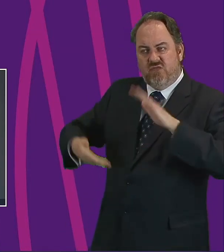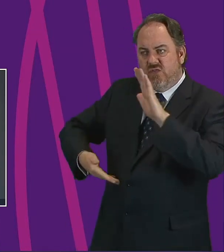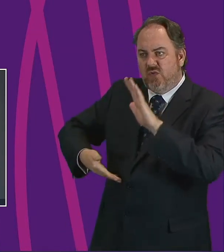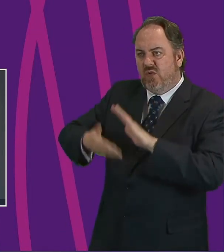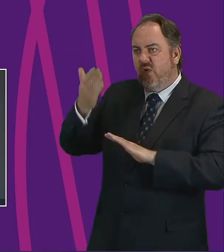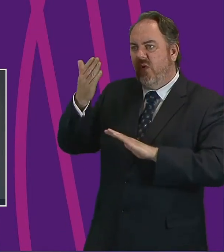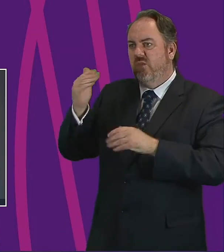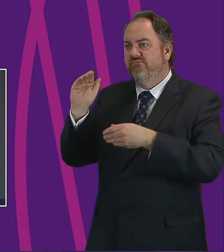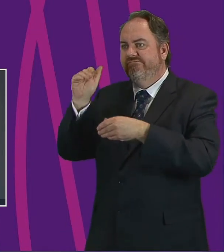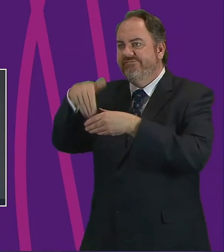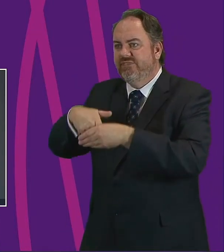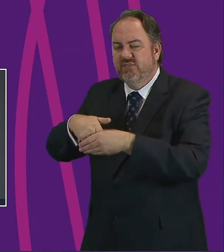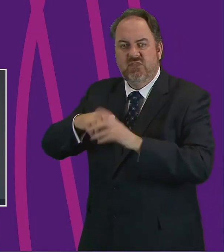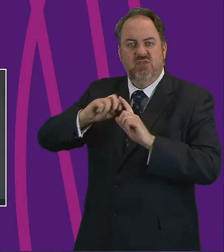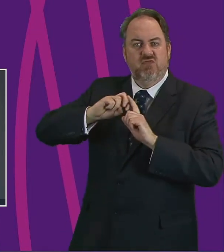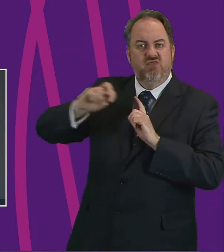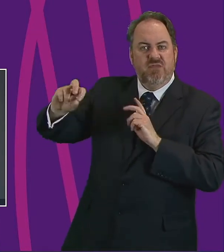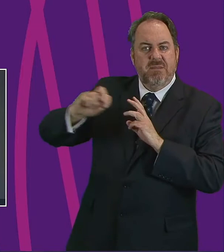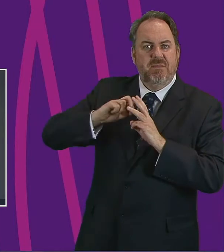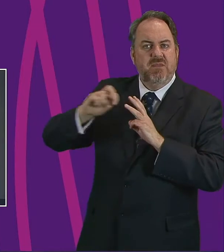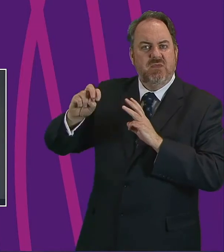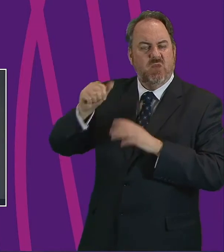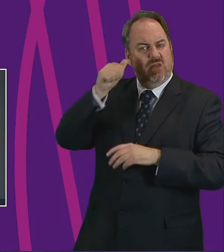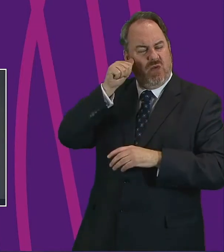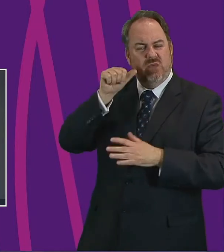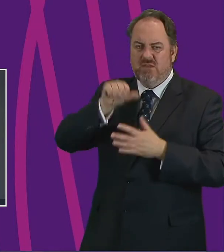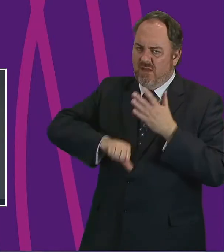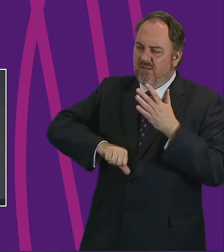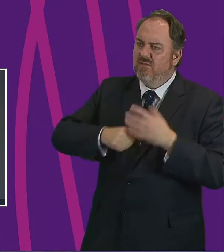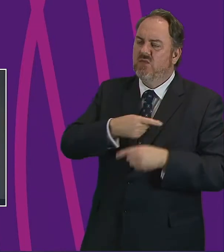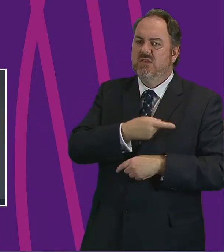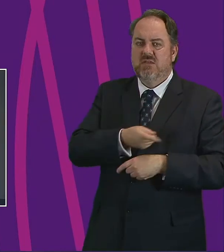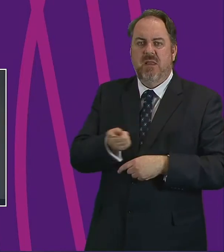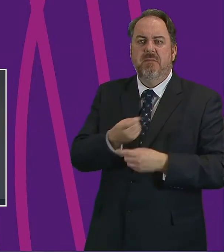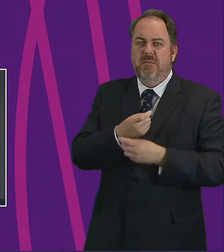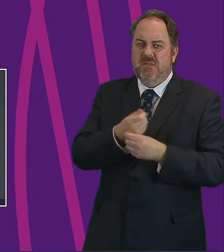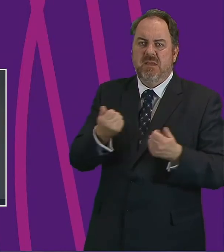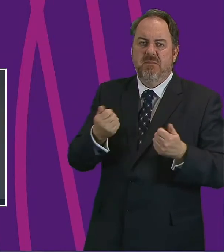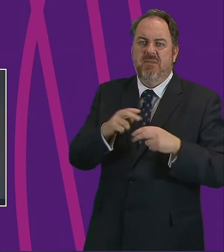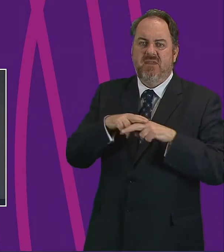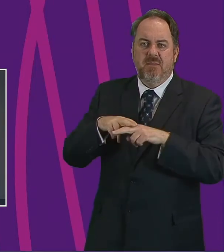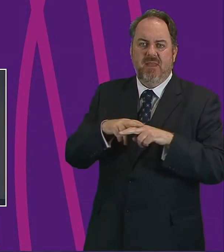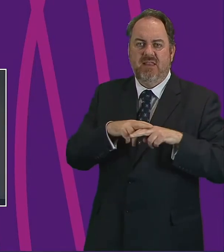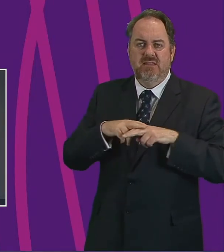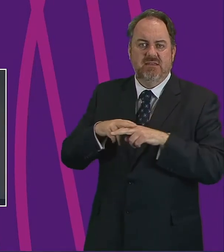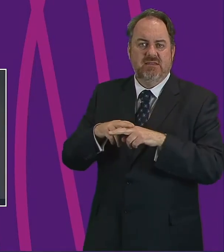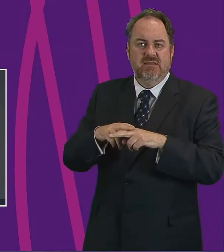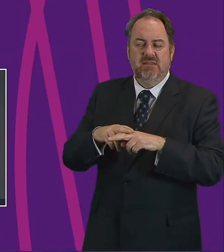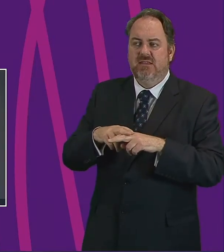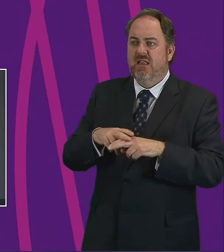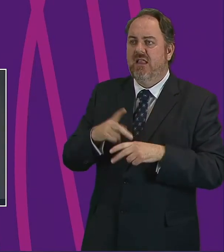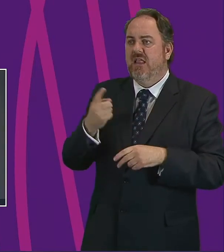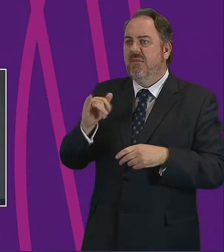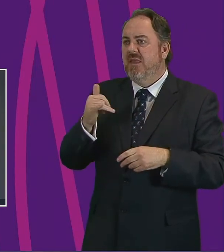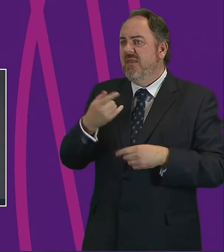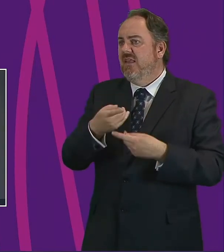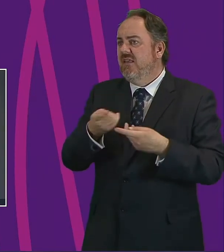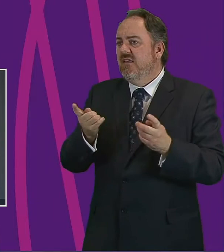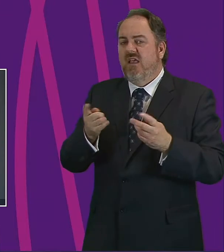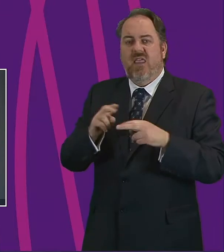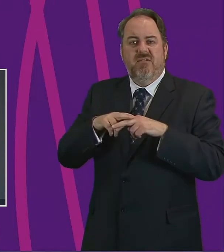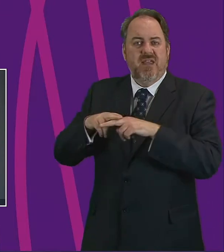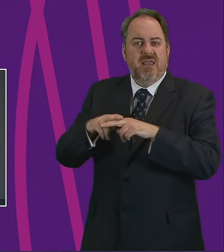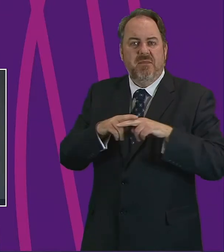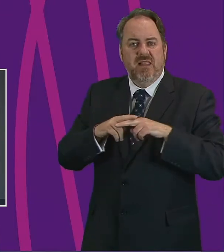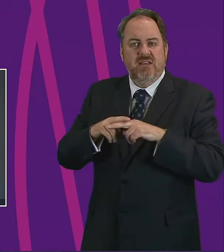participate in these trips. The families in making those sacrifices, and they will be making other sacrifices, I am